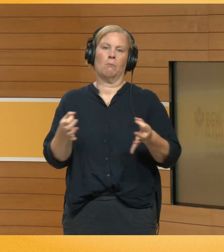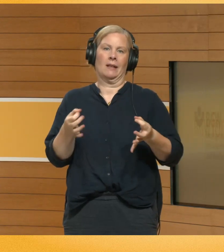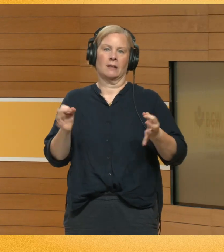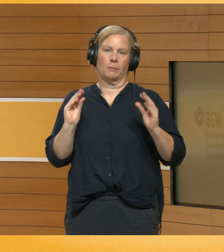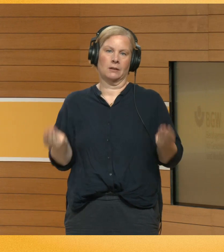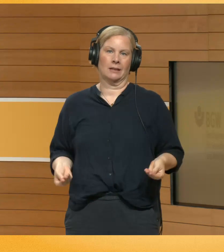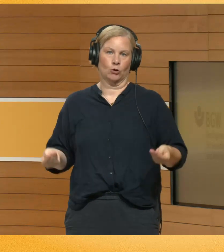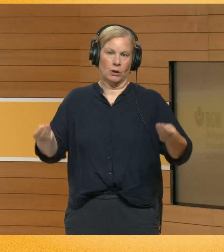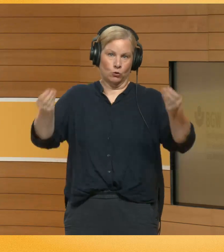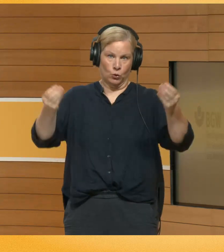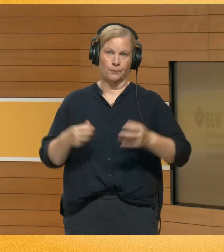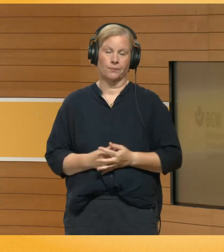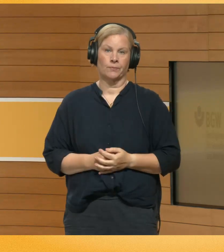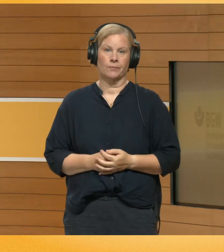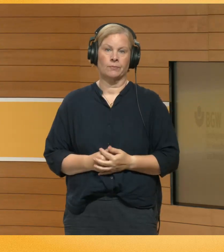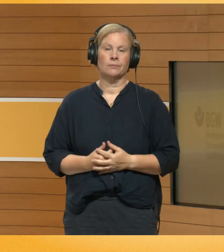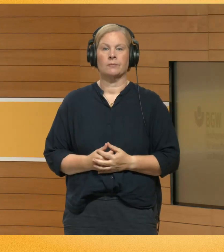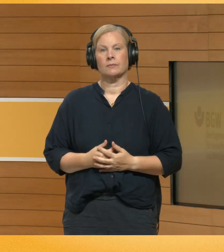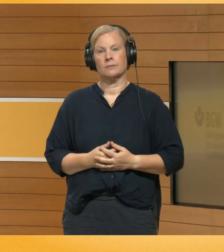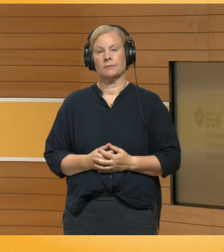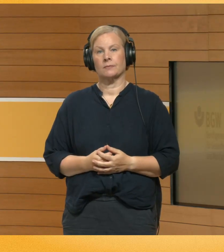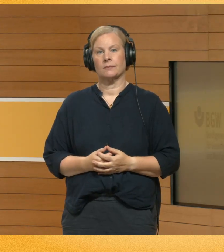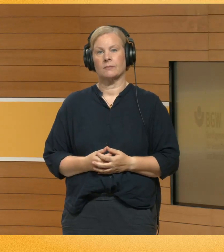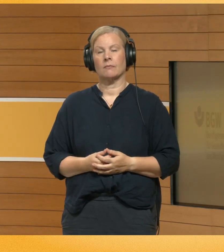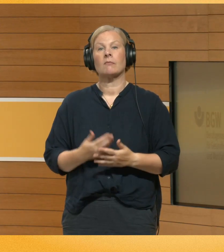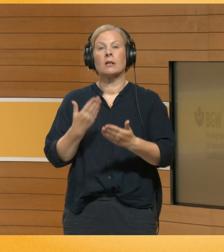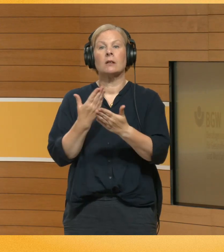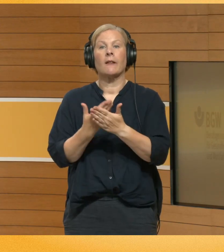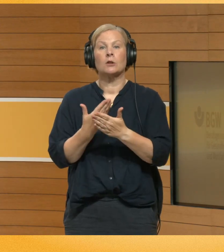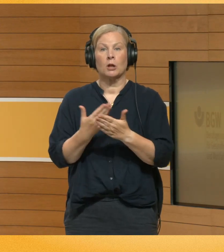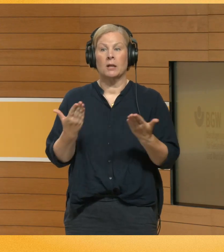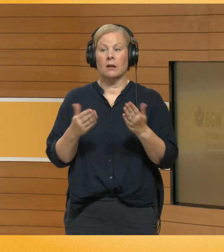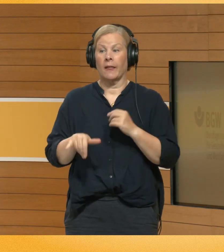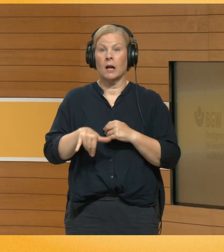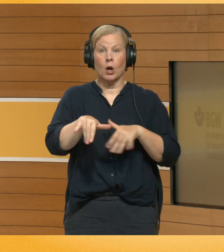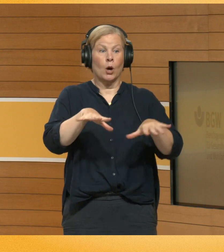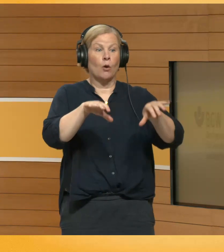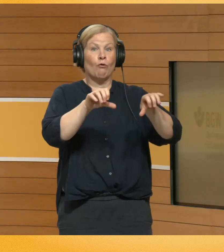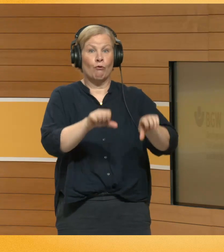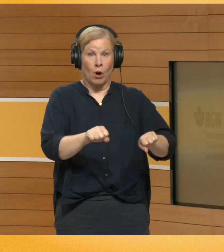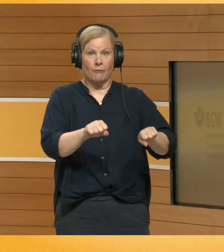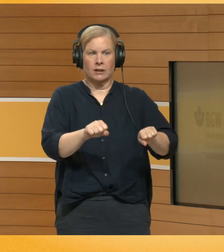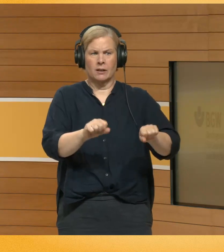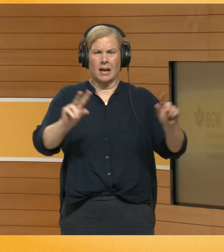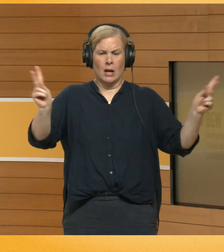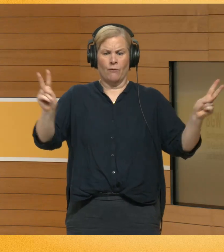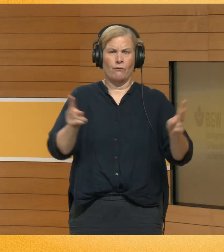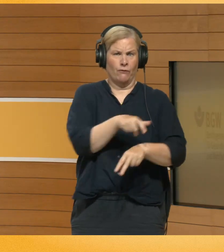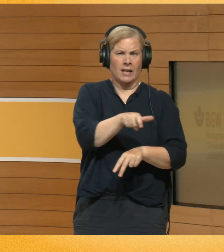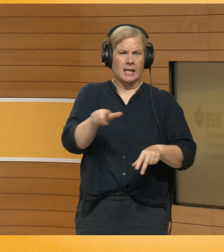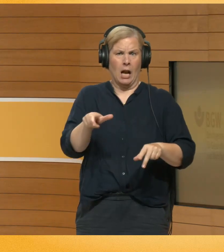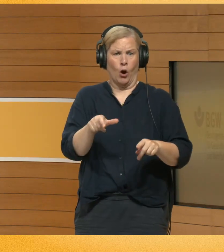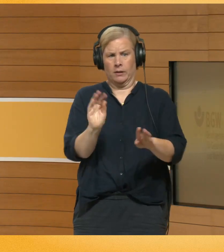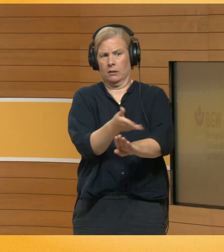airport restriction, which all countries were doing, collaborating with research institutions,